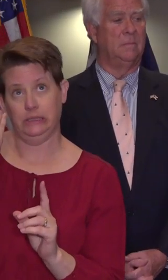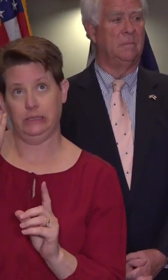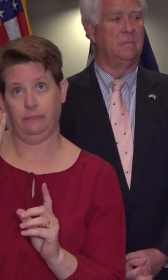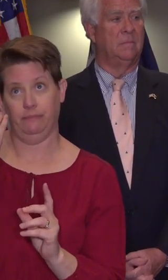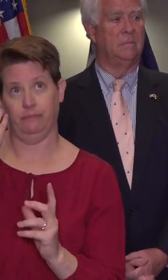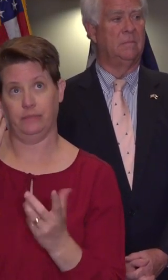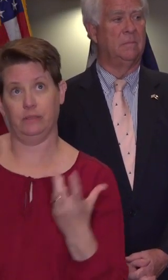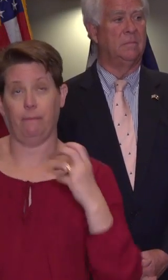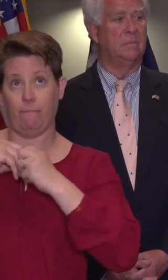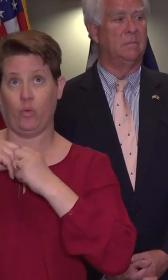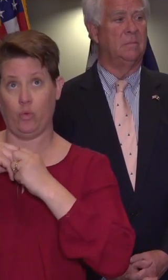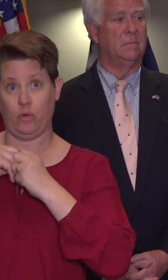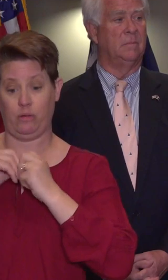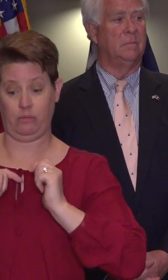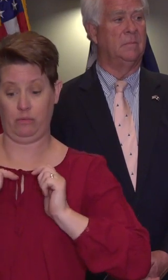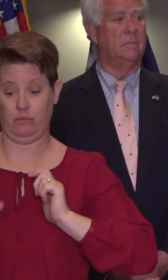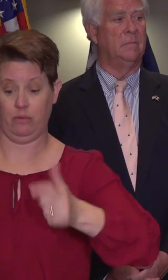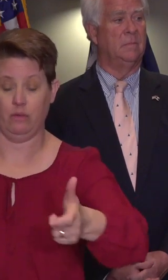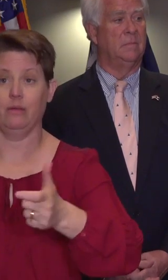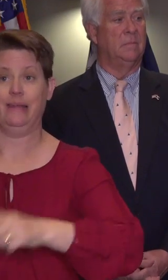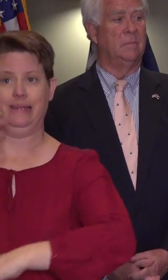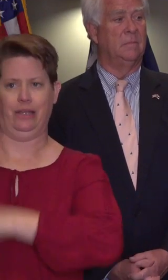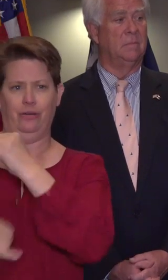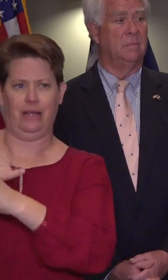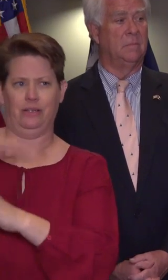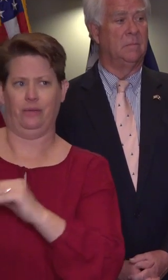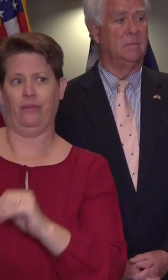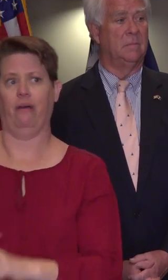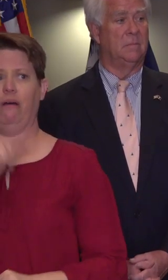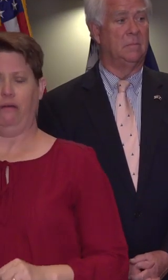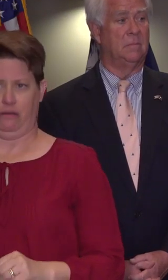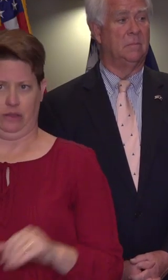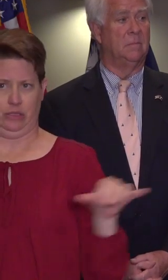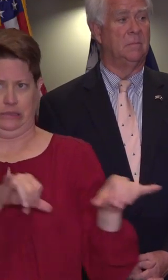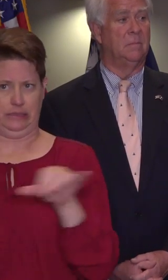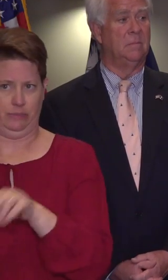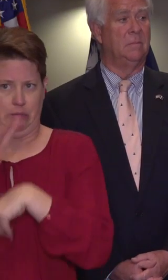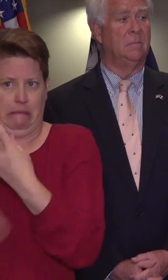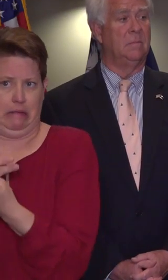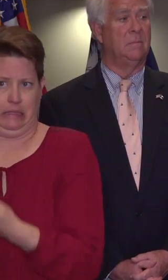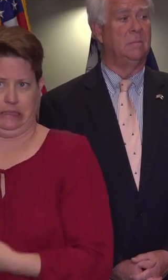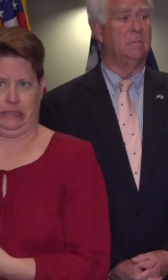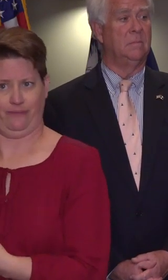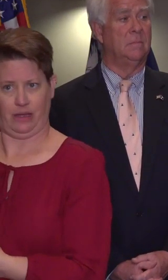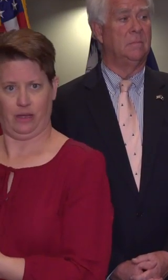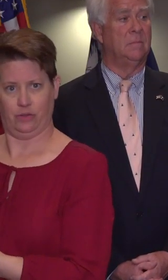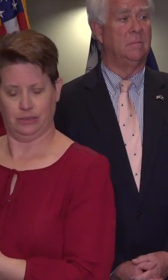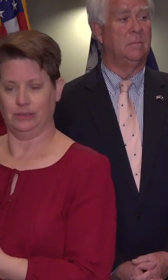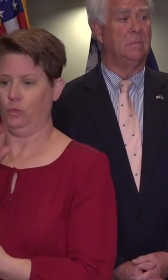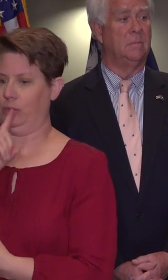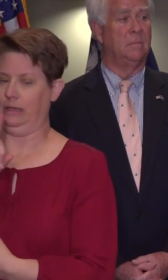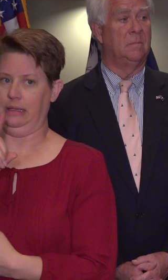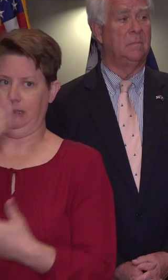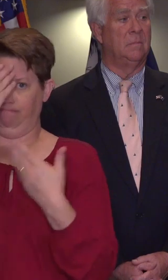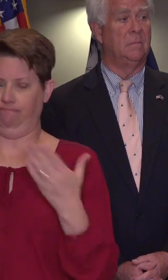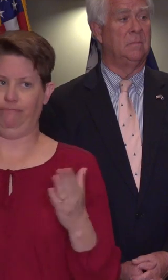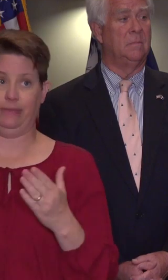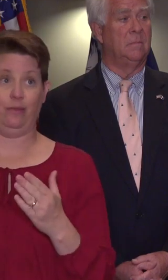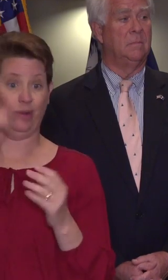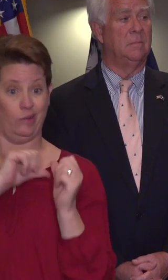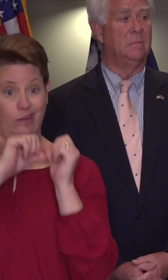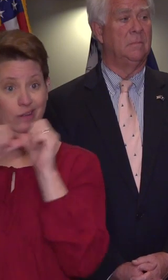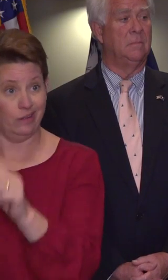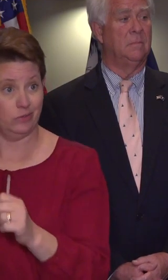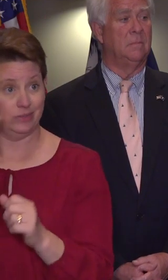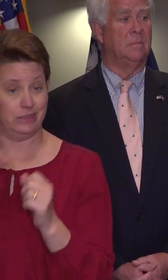we've had more transmission internationally than we saw with other genetically similar viruses, so it's really unknown if we'll continue to see